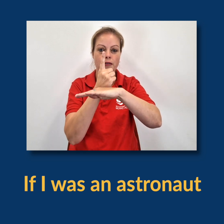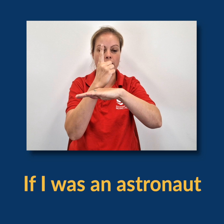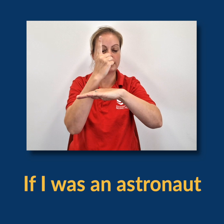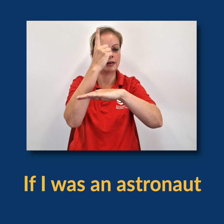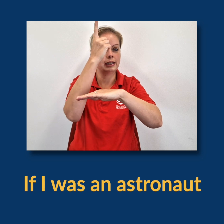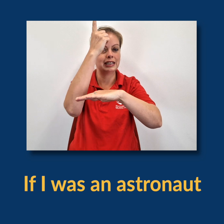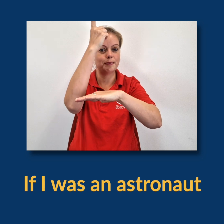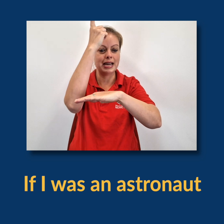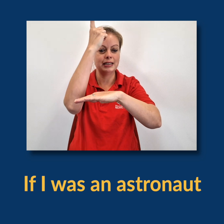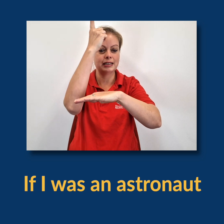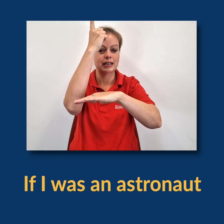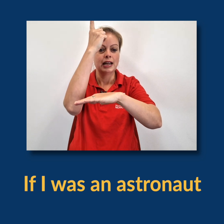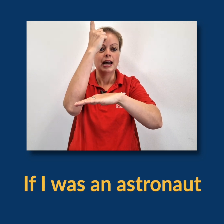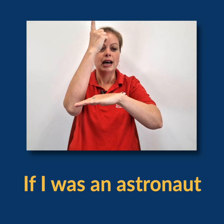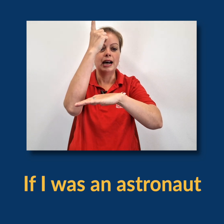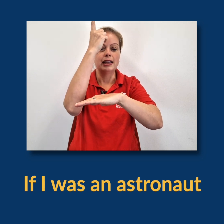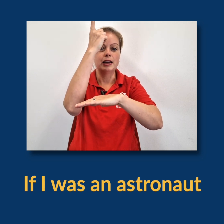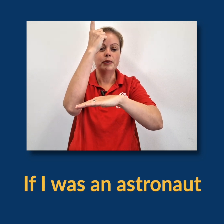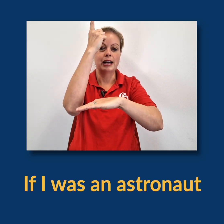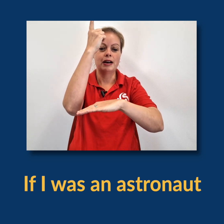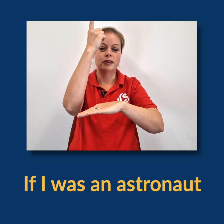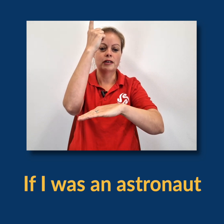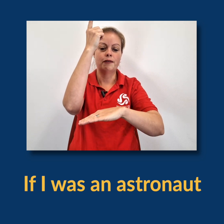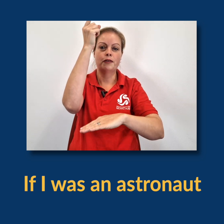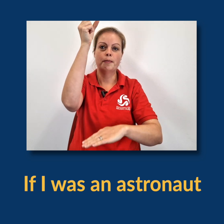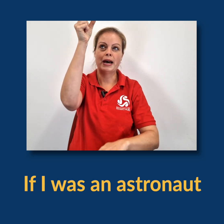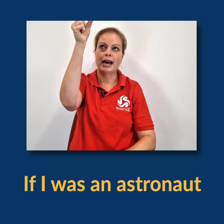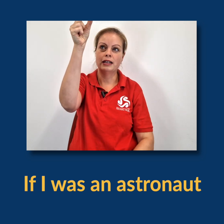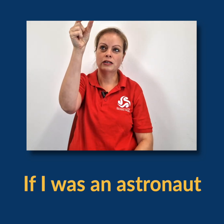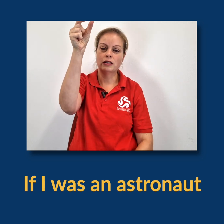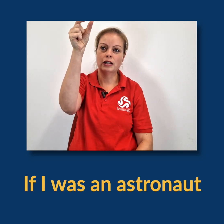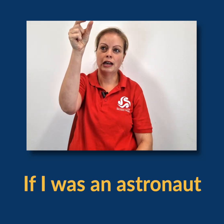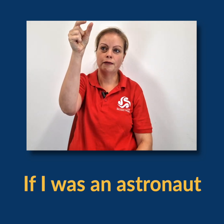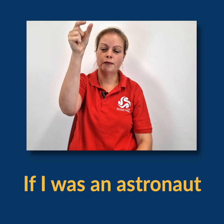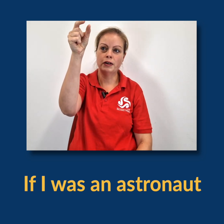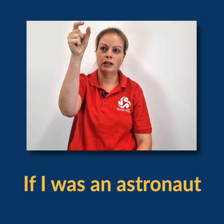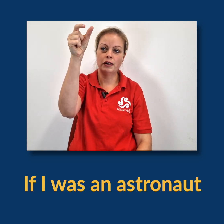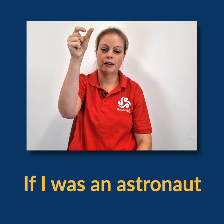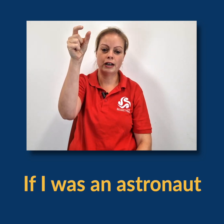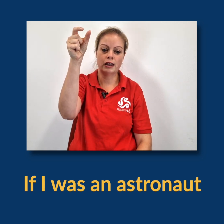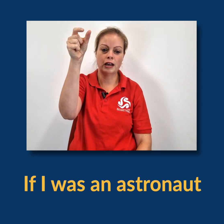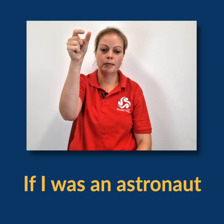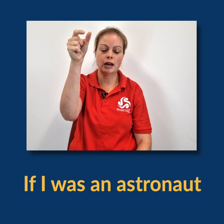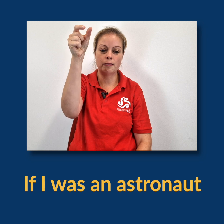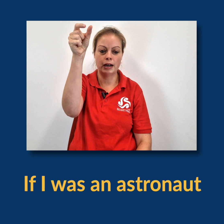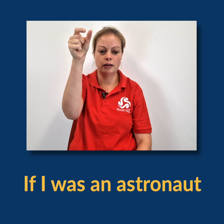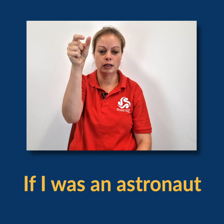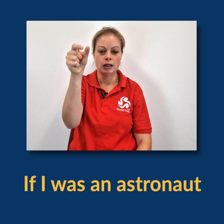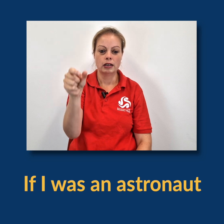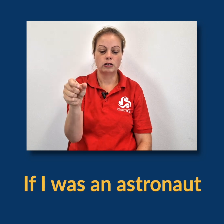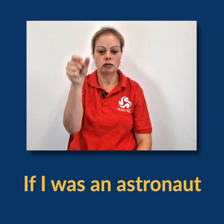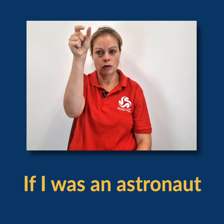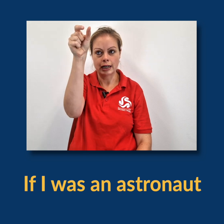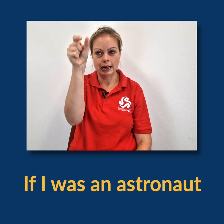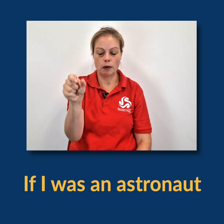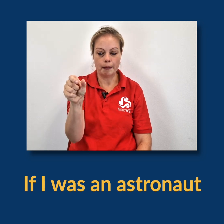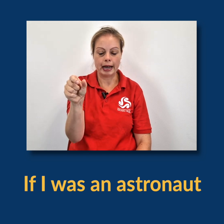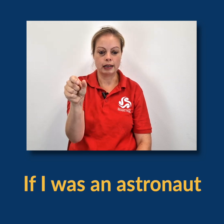rocket's going into space. And then we're going to have the sign for man. So you're going to have the first finger and a thumb cut round to draw like a little man in the